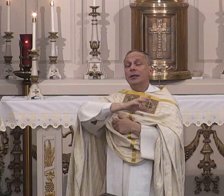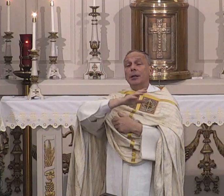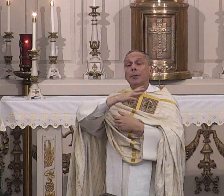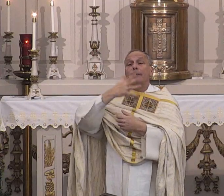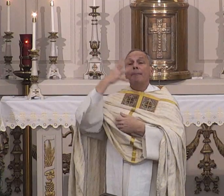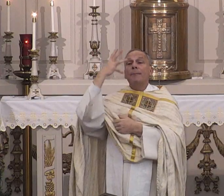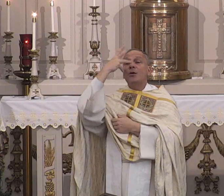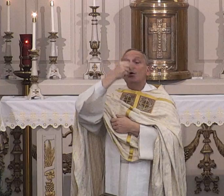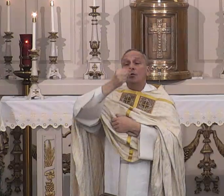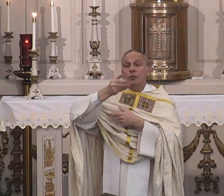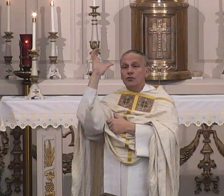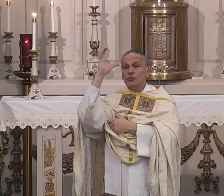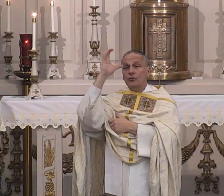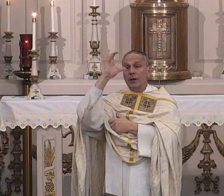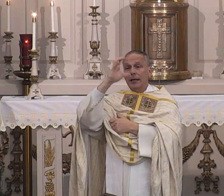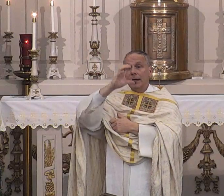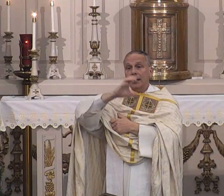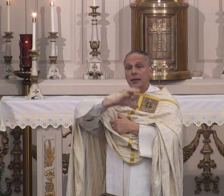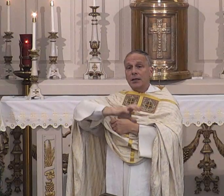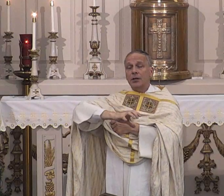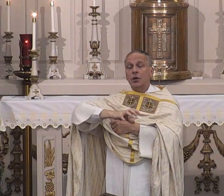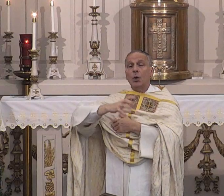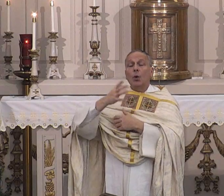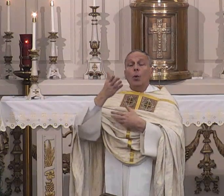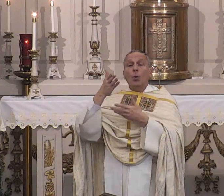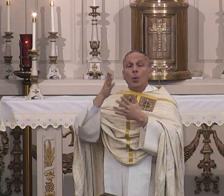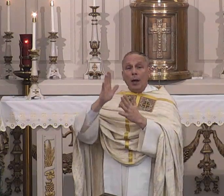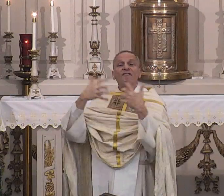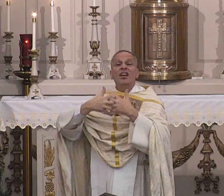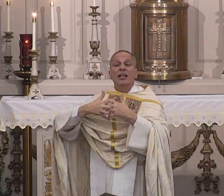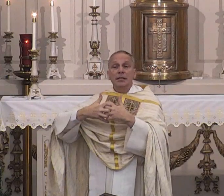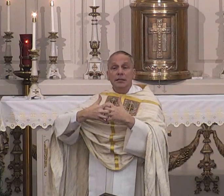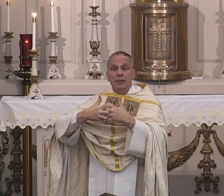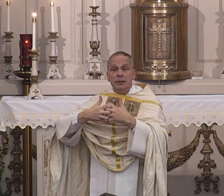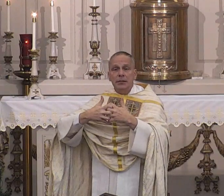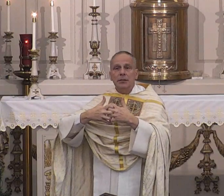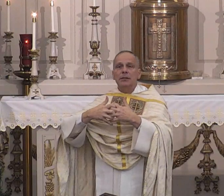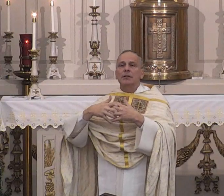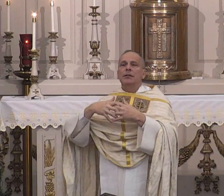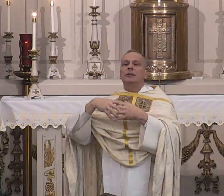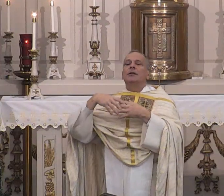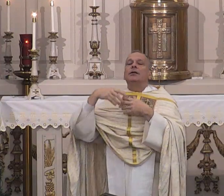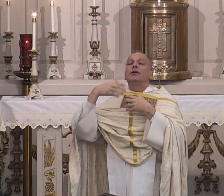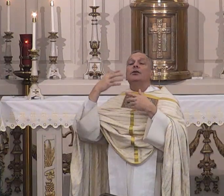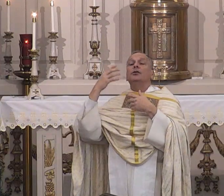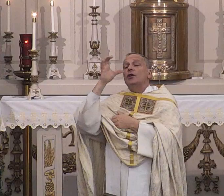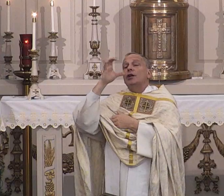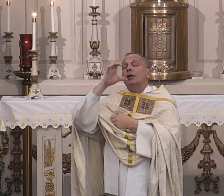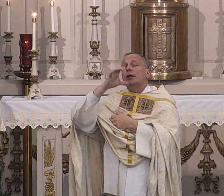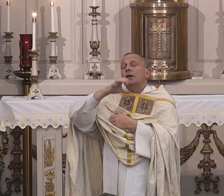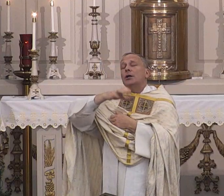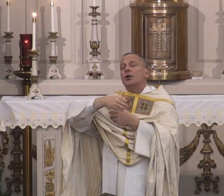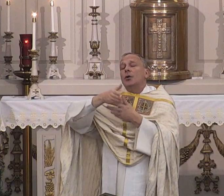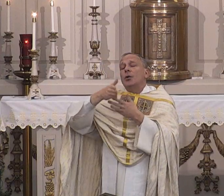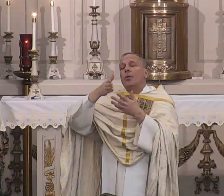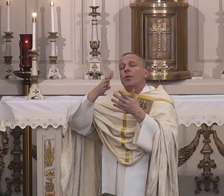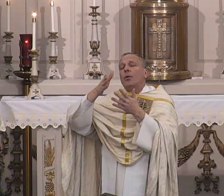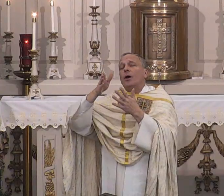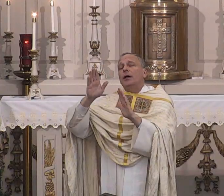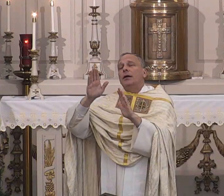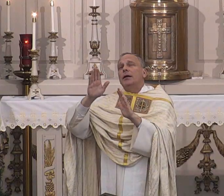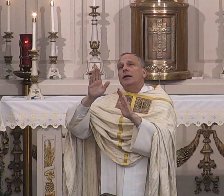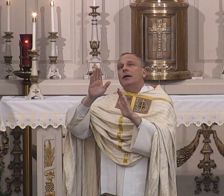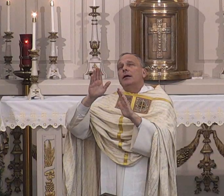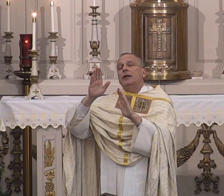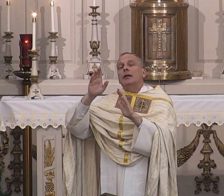It's strange in a beautiful way. it's strange in a way that fits, a way